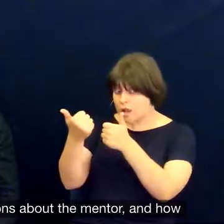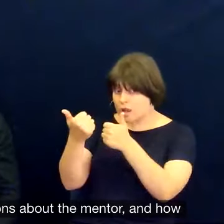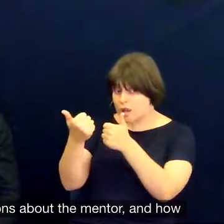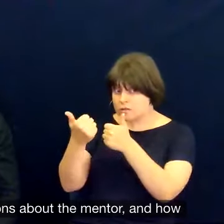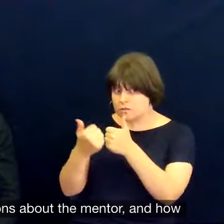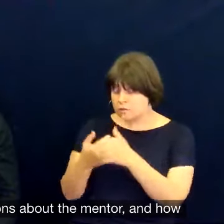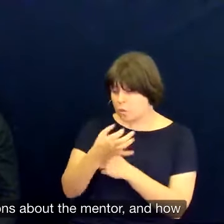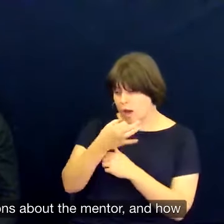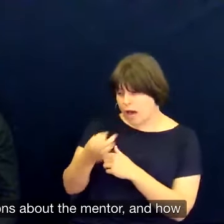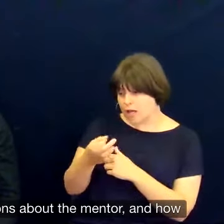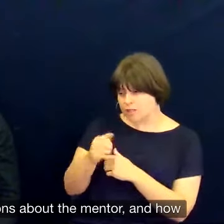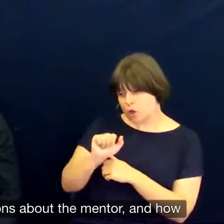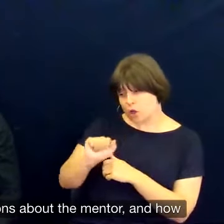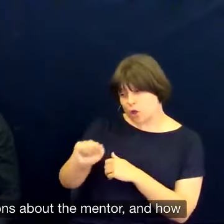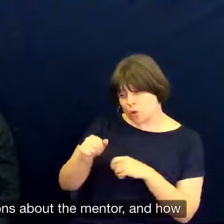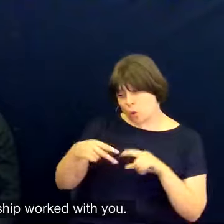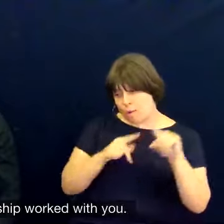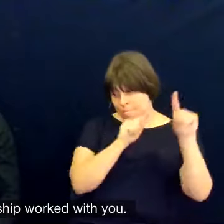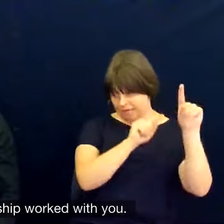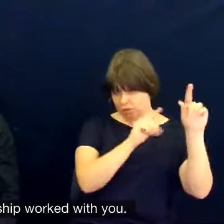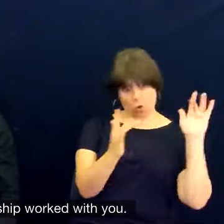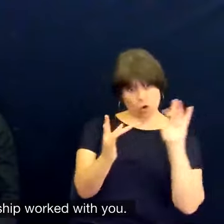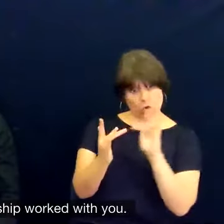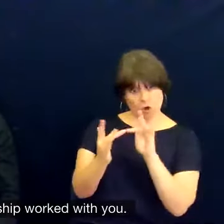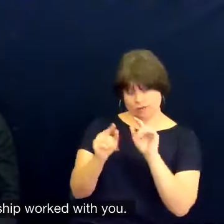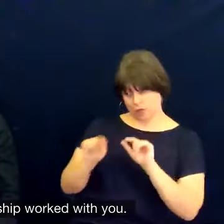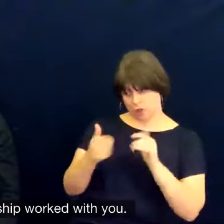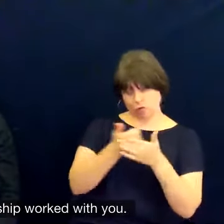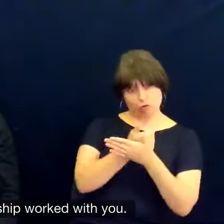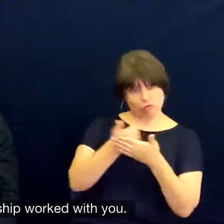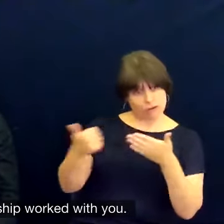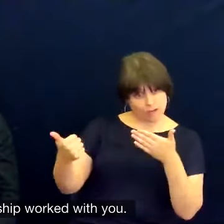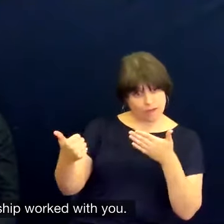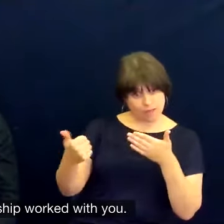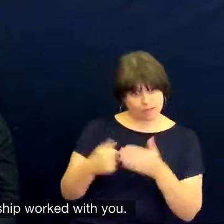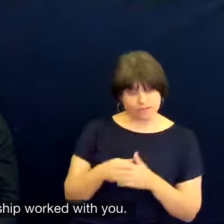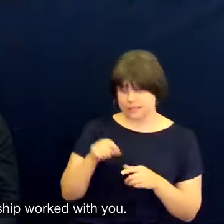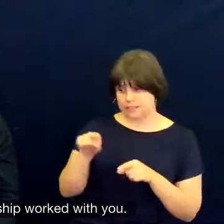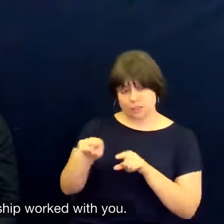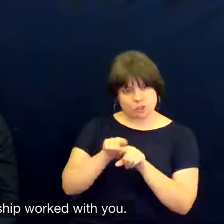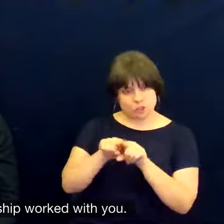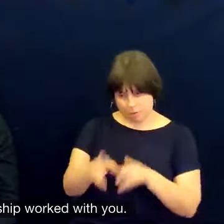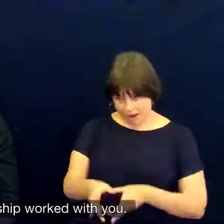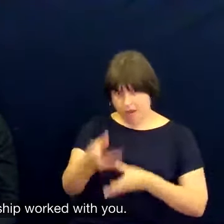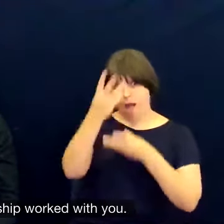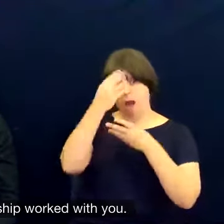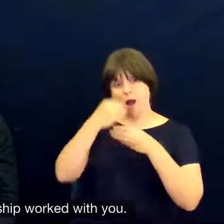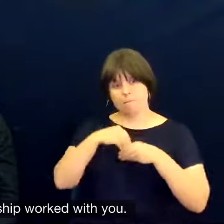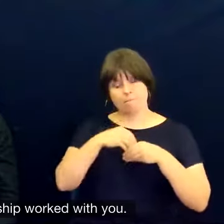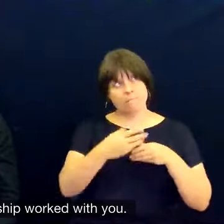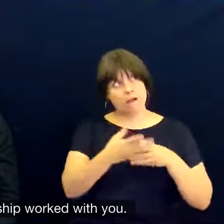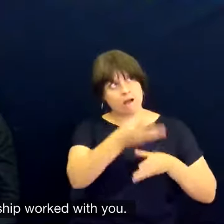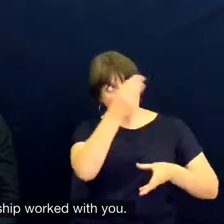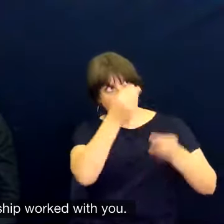So was the mentor have good contact with you? Did you learn a lot from your mentor?